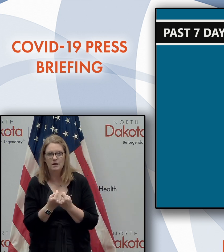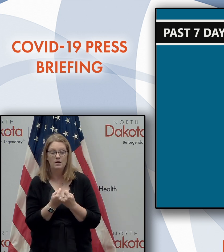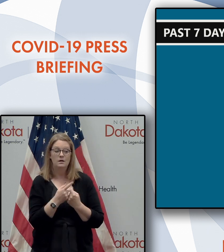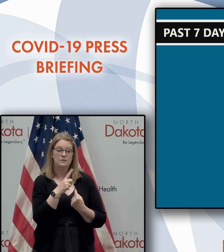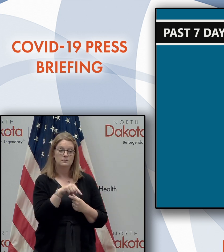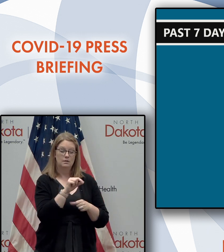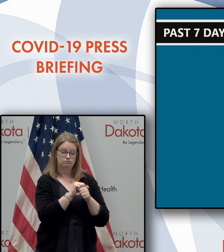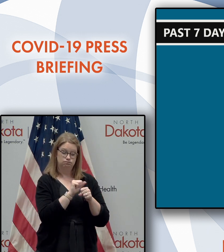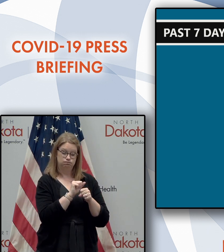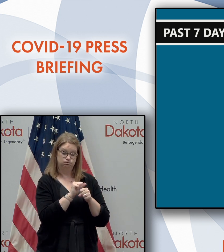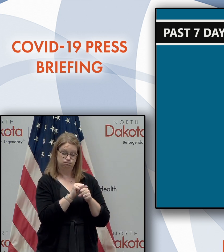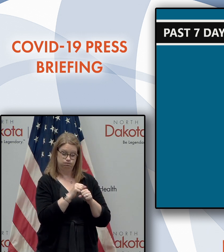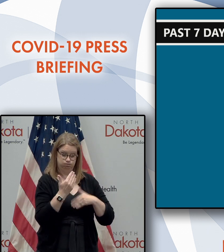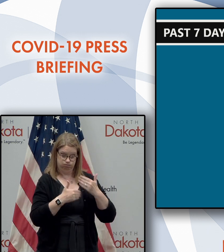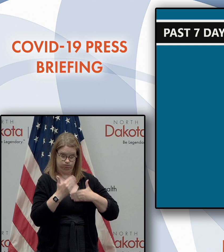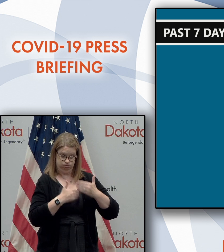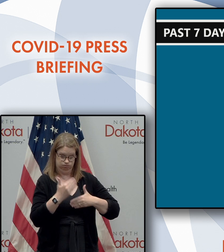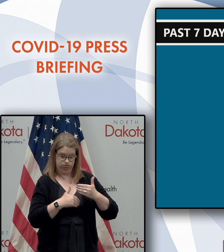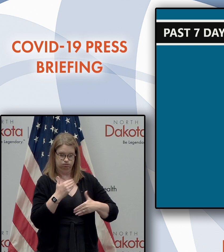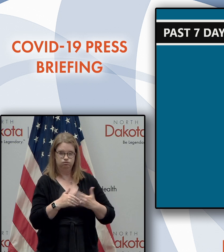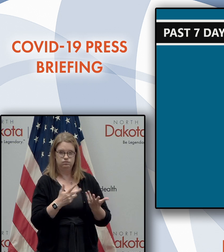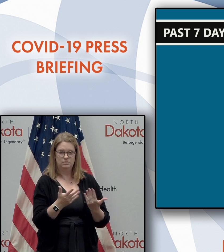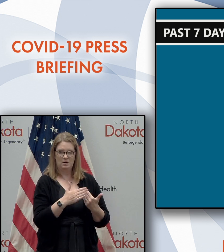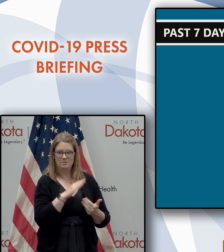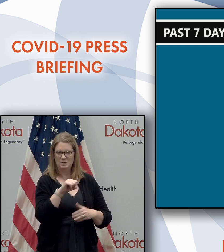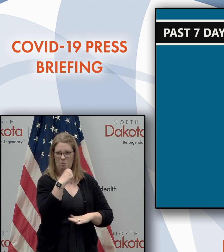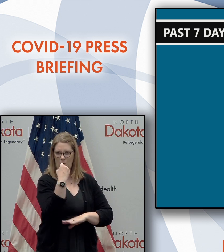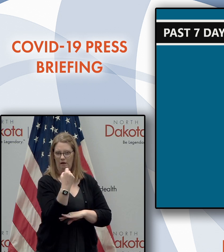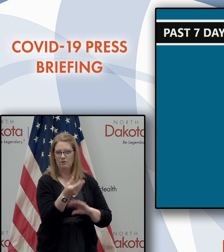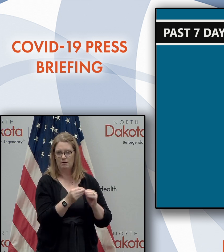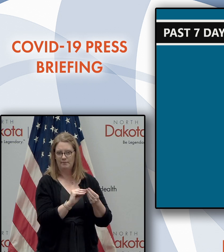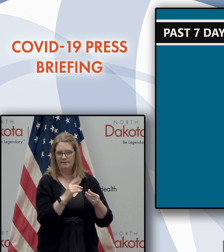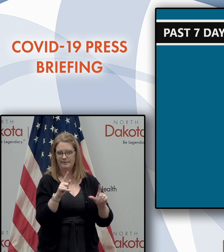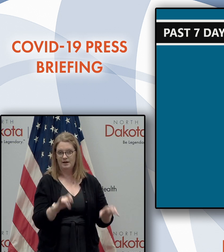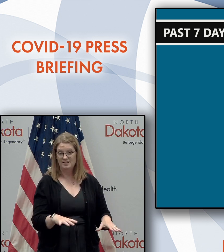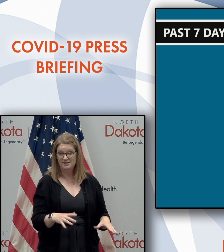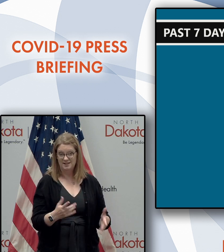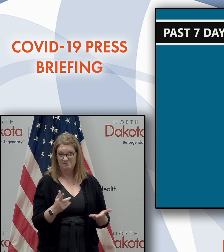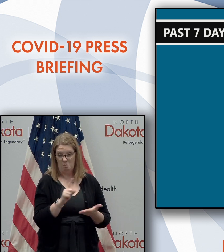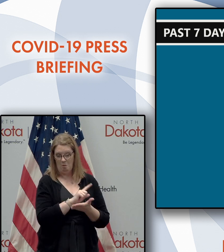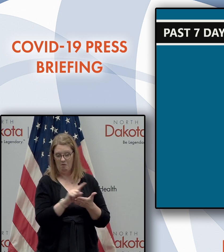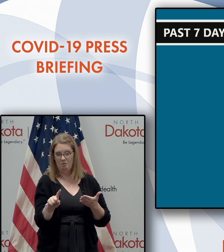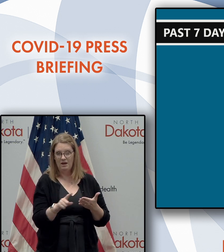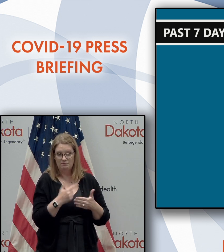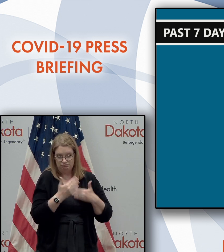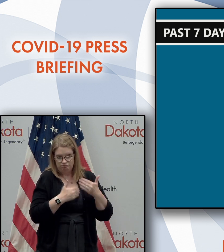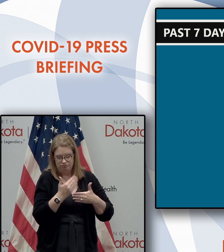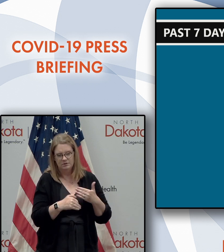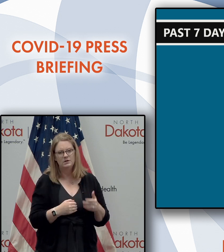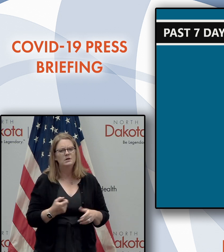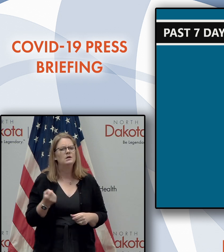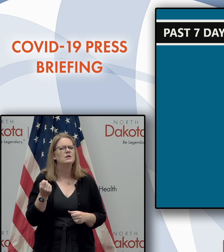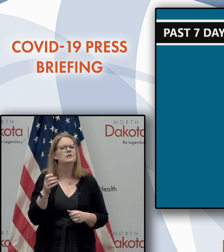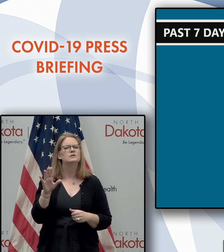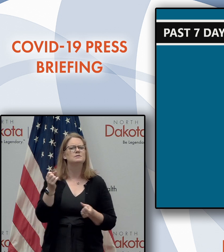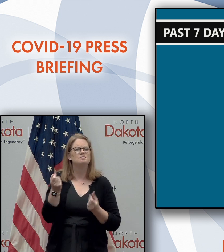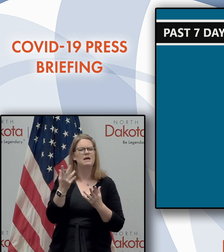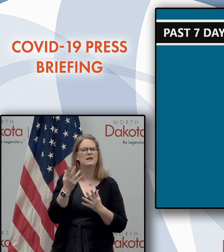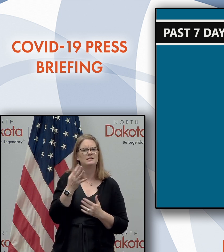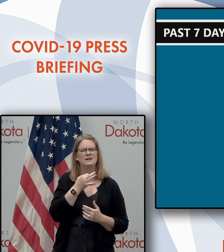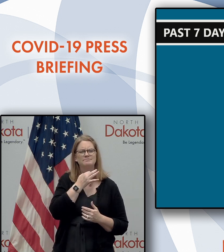processing, again, nearly a record number of tests within 7 days. There's been questions about positivity